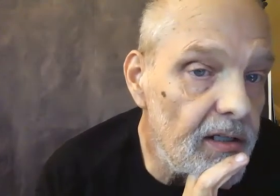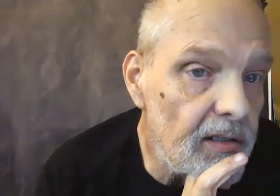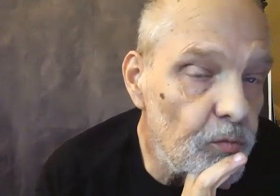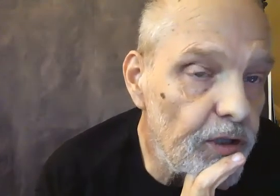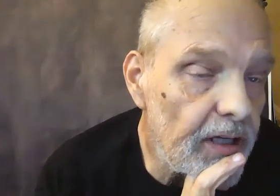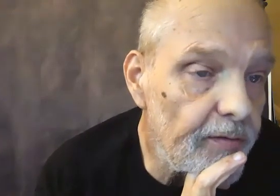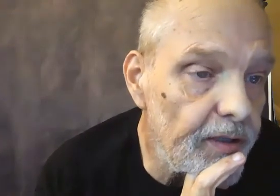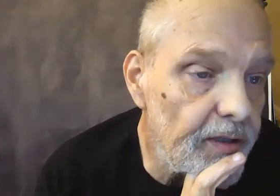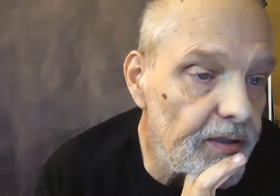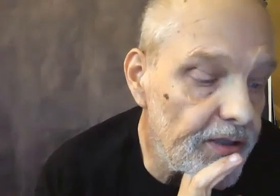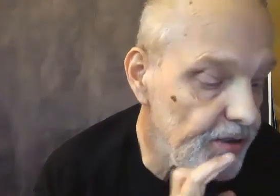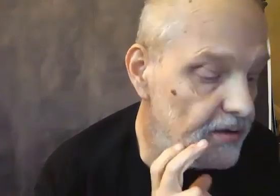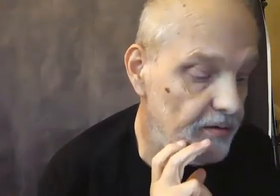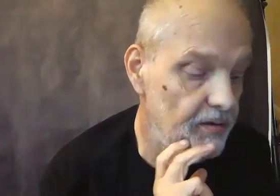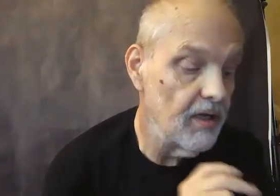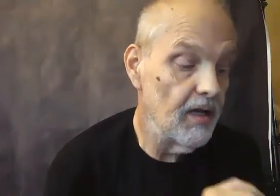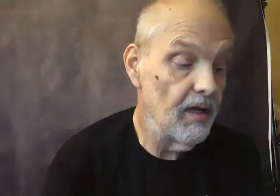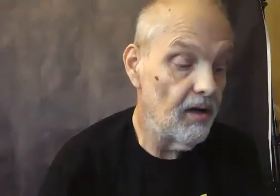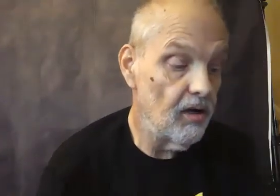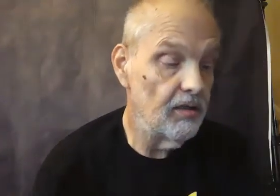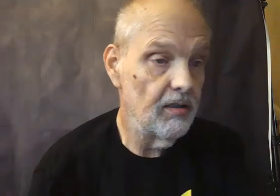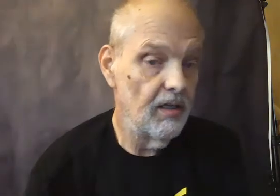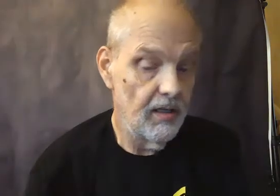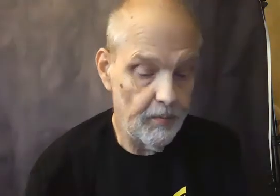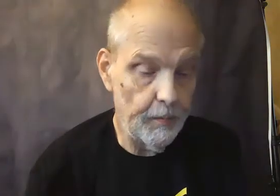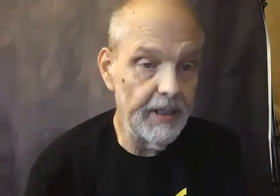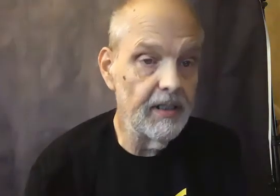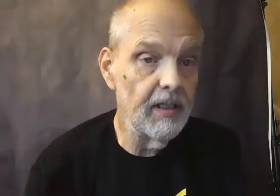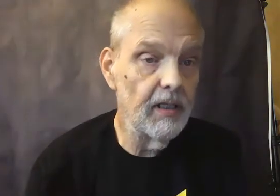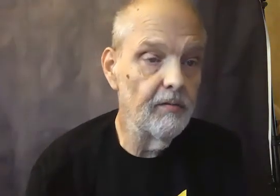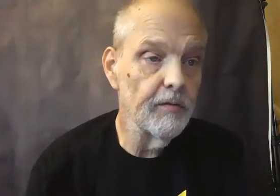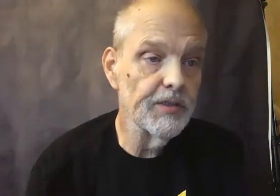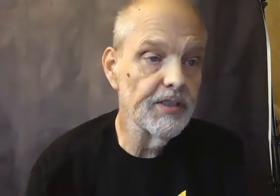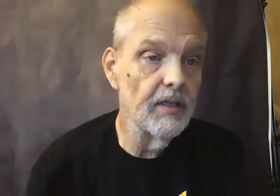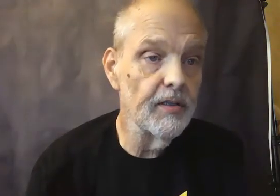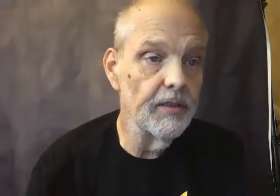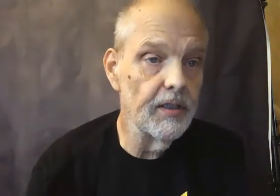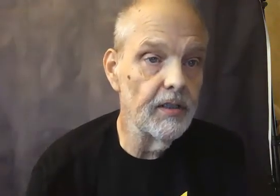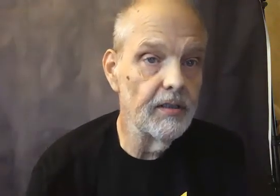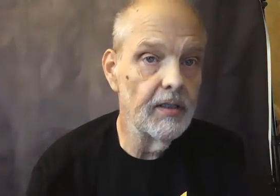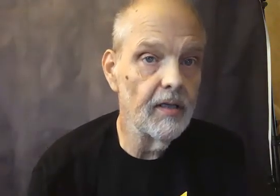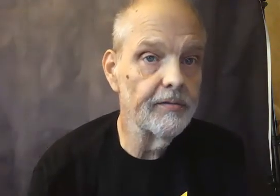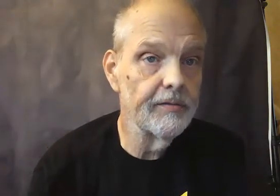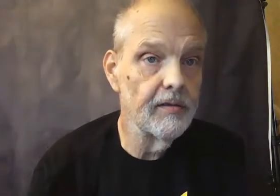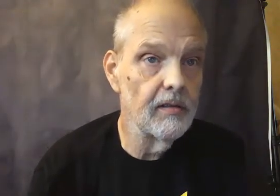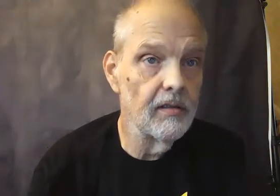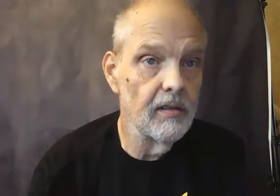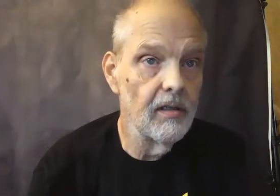And we could have a discussion on big D versus little d deaf.